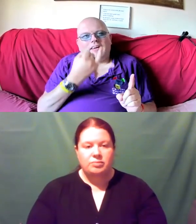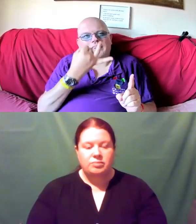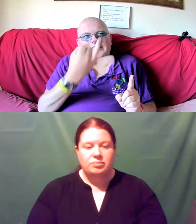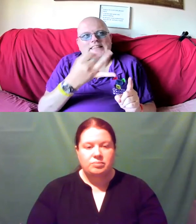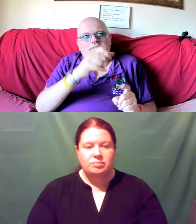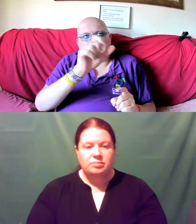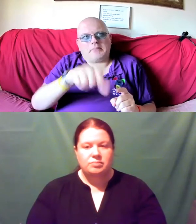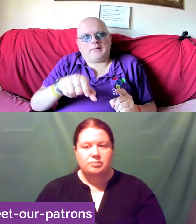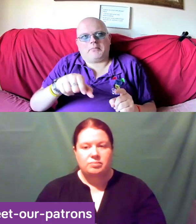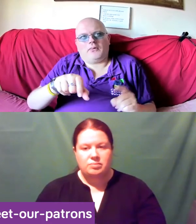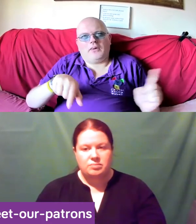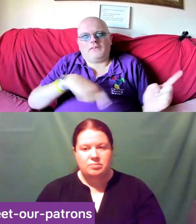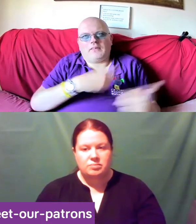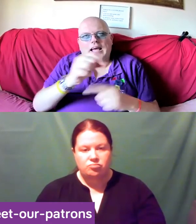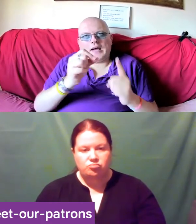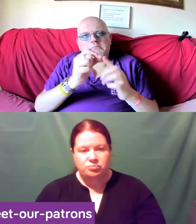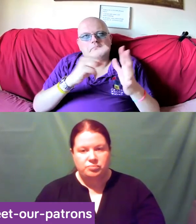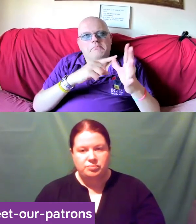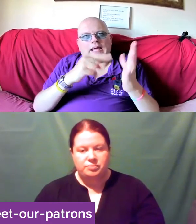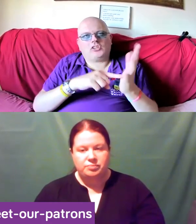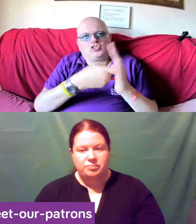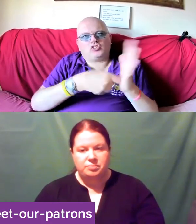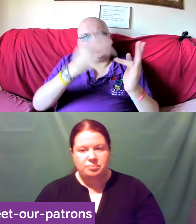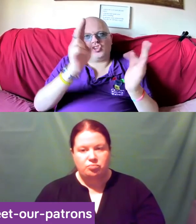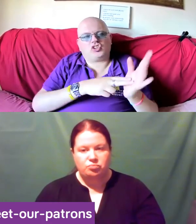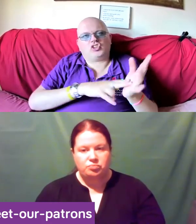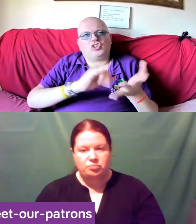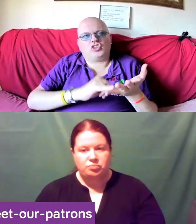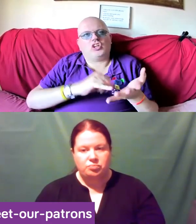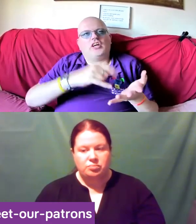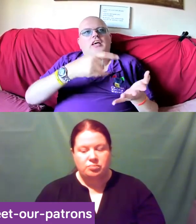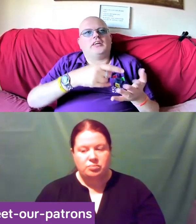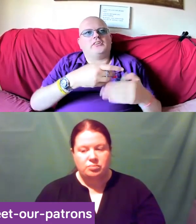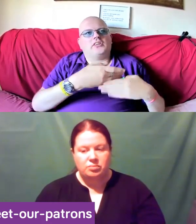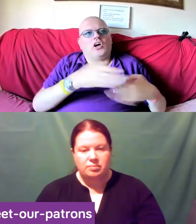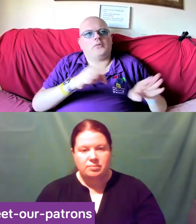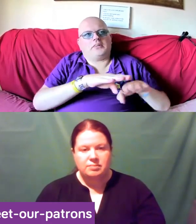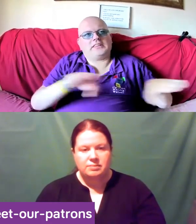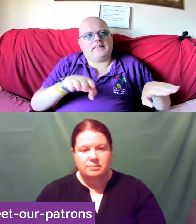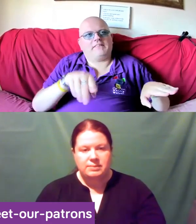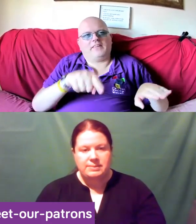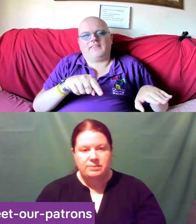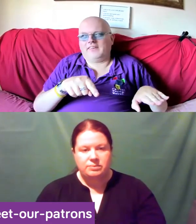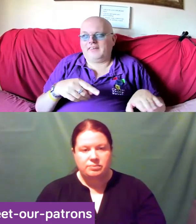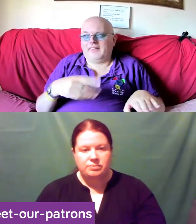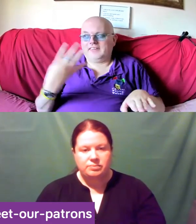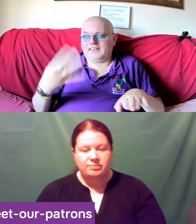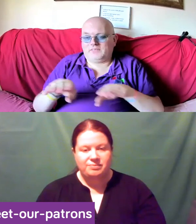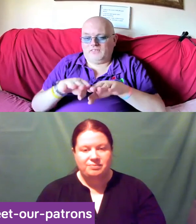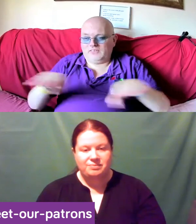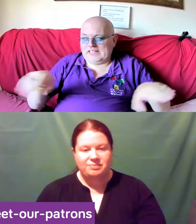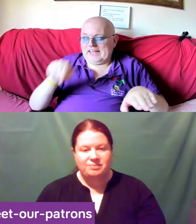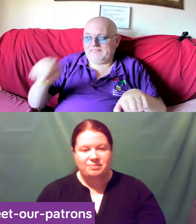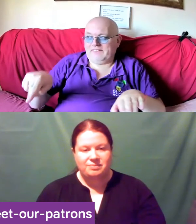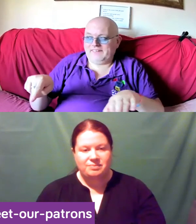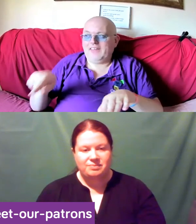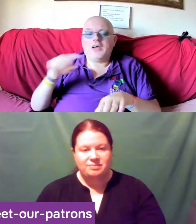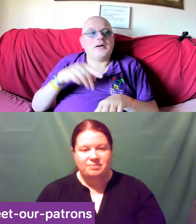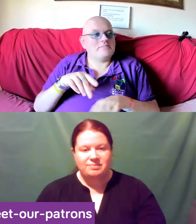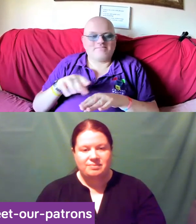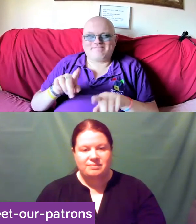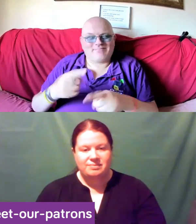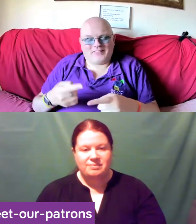to be our patrons as Open Table Network. So I probably won't get those other four people around a table, but we might just stand a chance of getting those